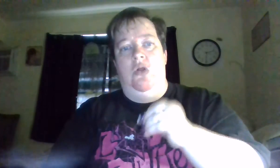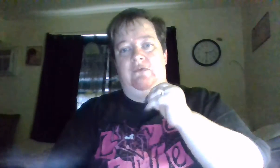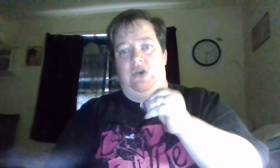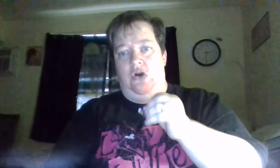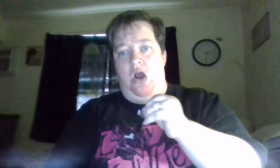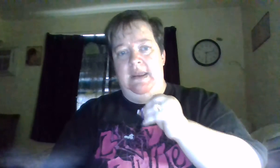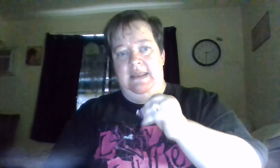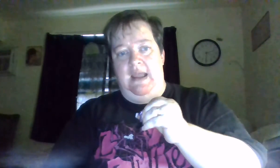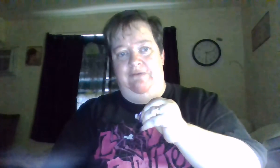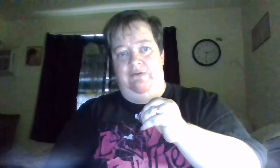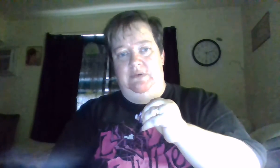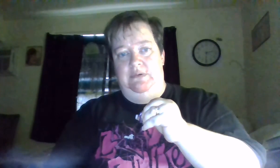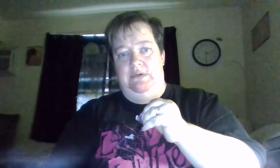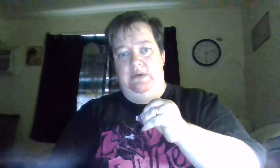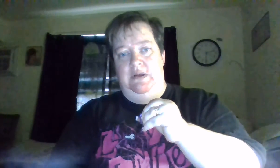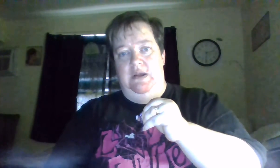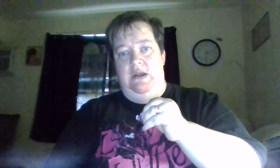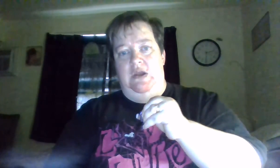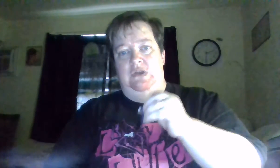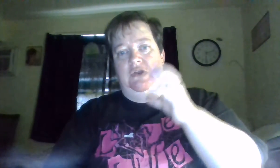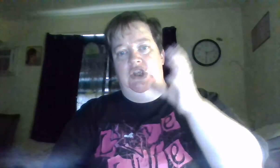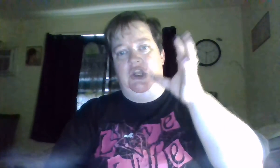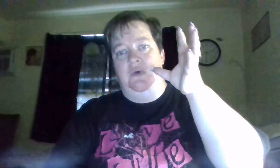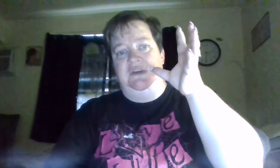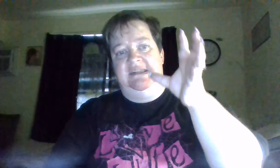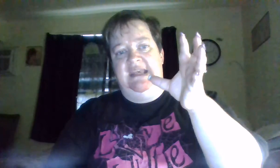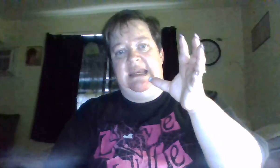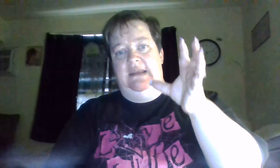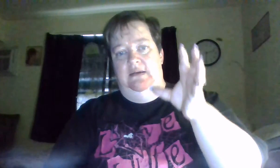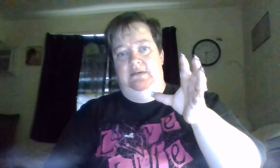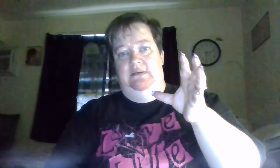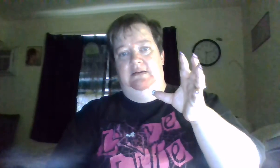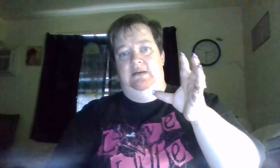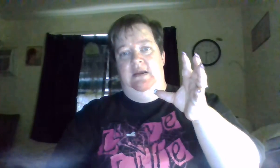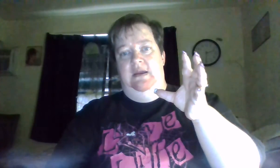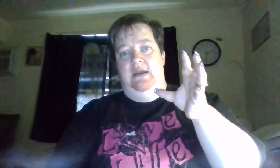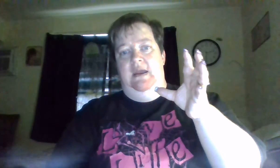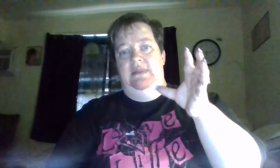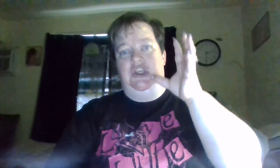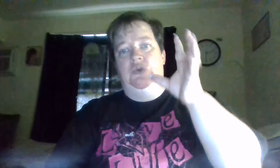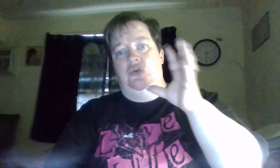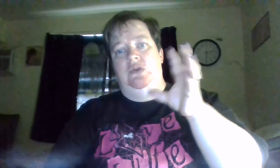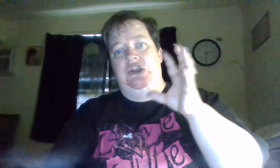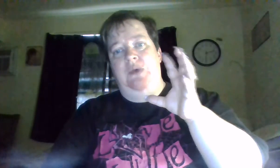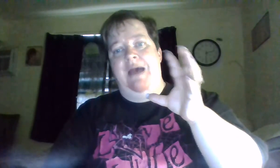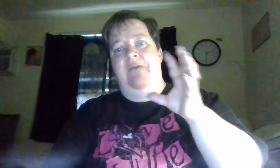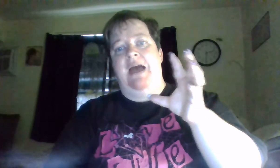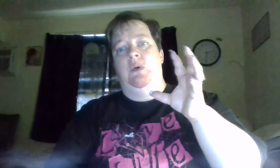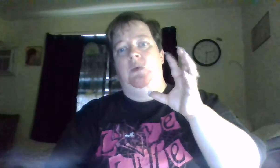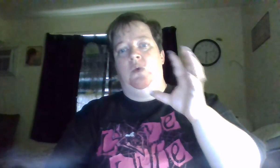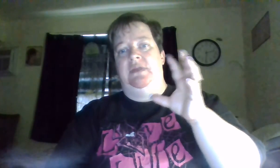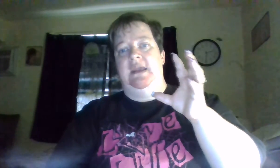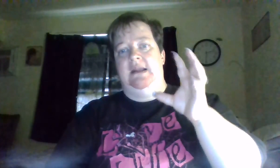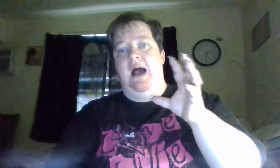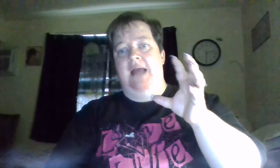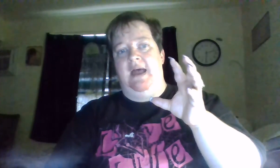over your heart and life, so that you will see that you truly do have value and worth in God's